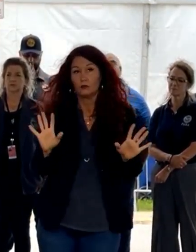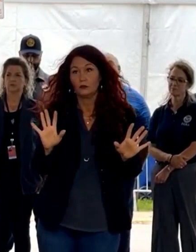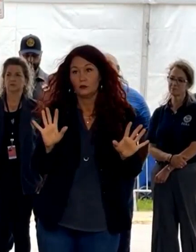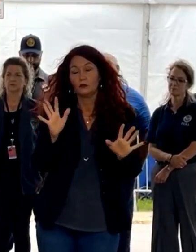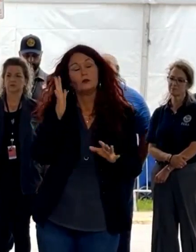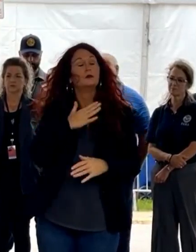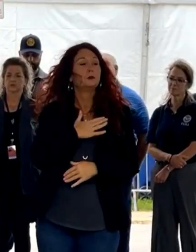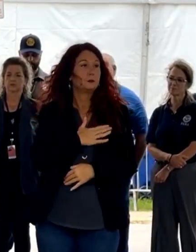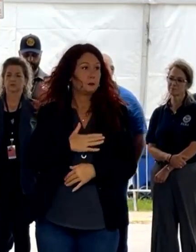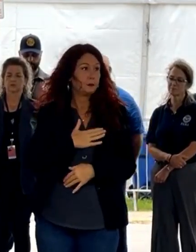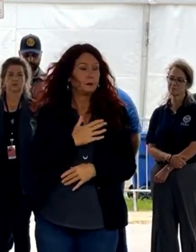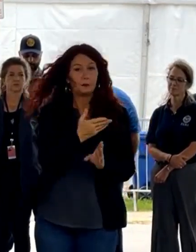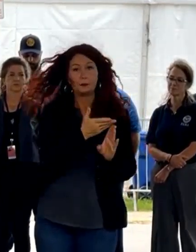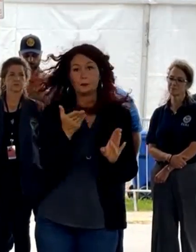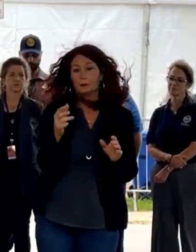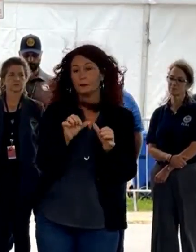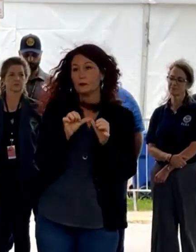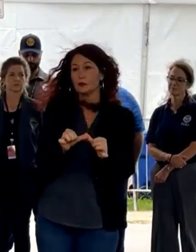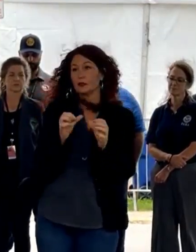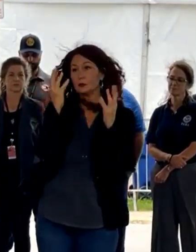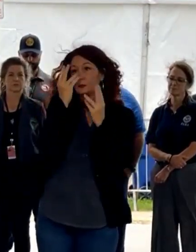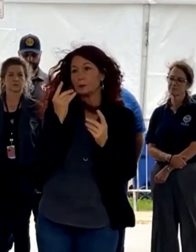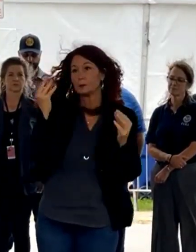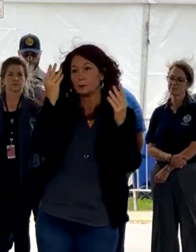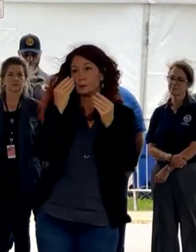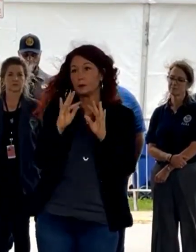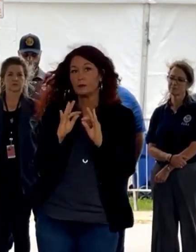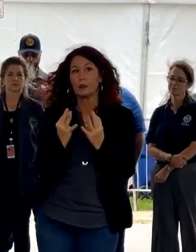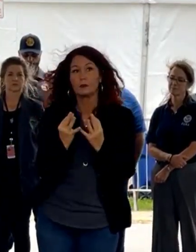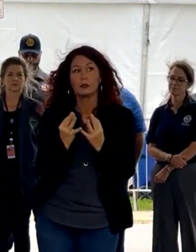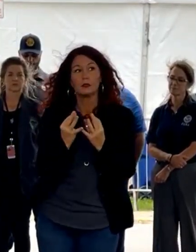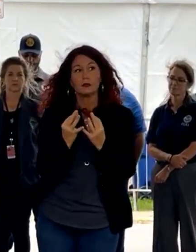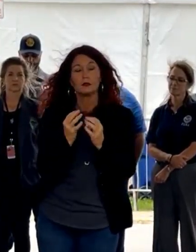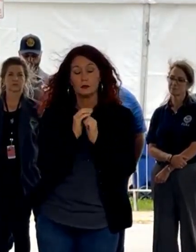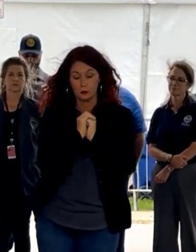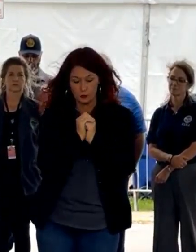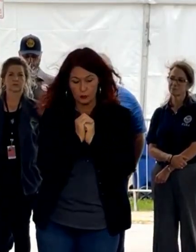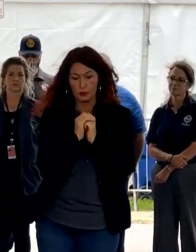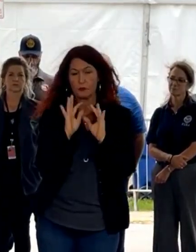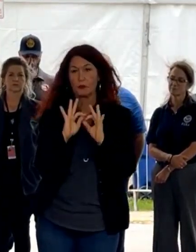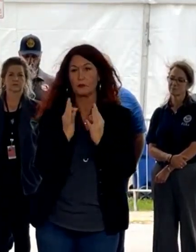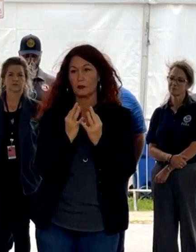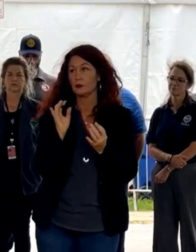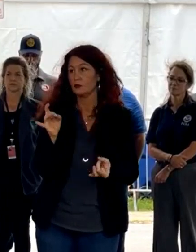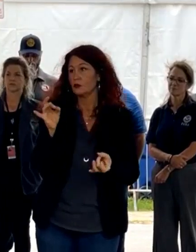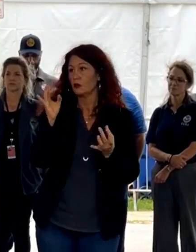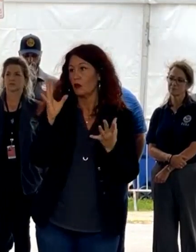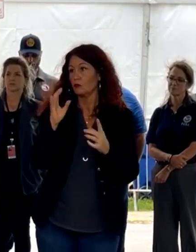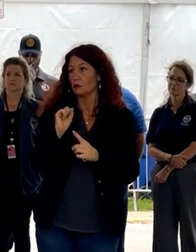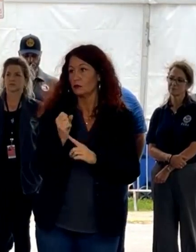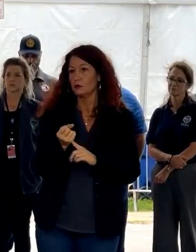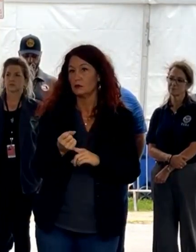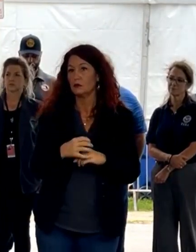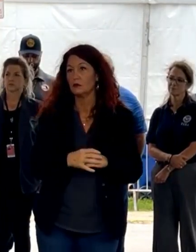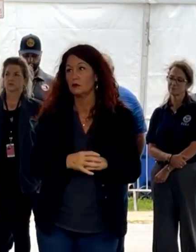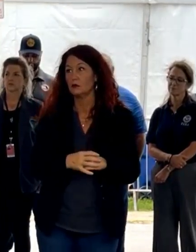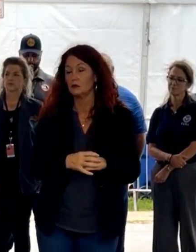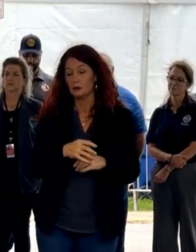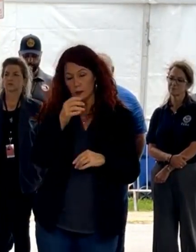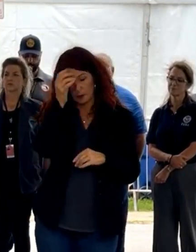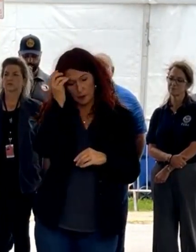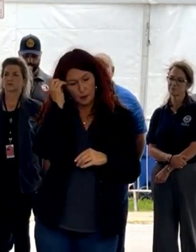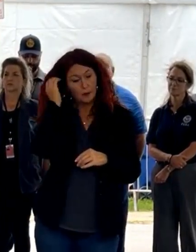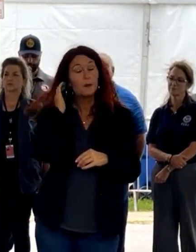your hearts and in your prayers during this unimaginably difficult time. We're also working hard to provide respite